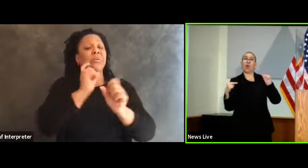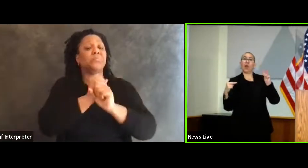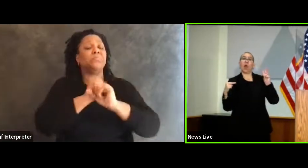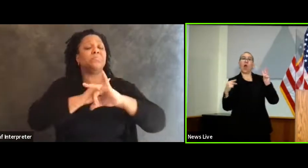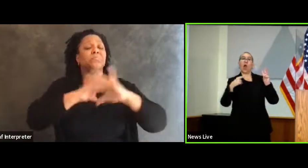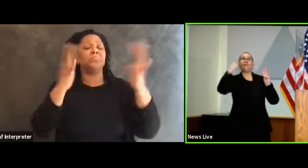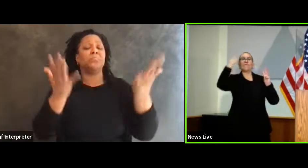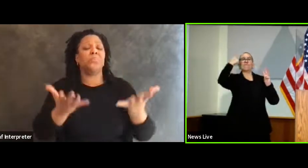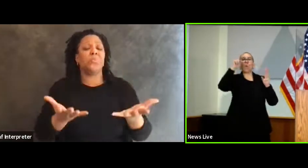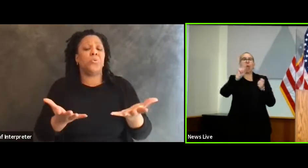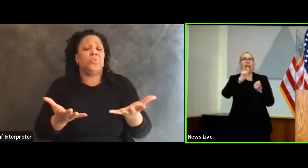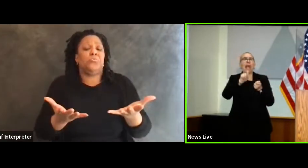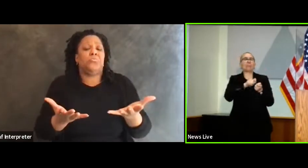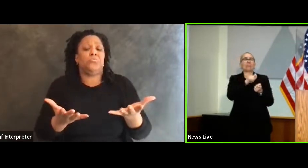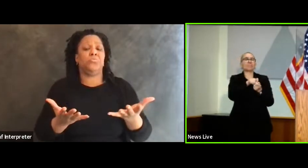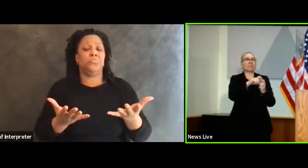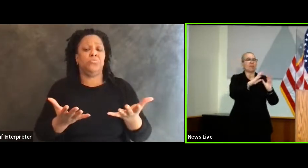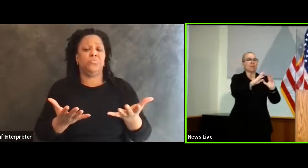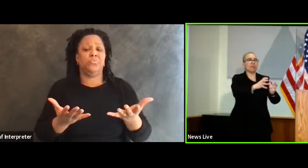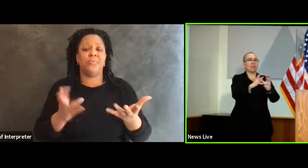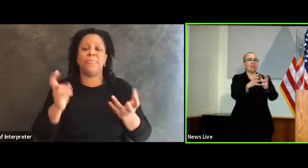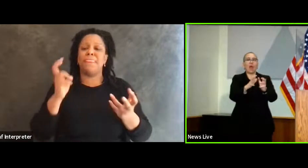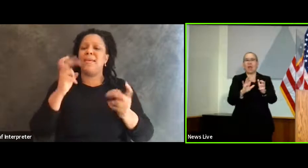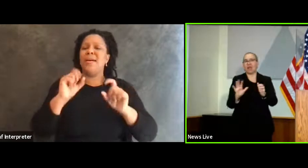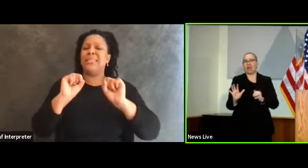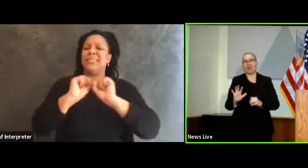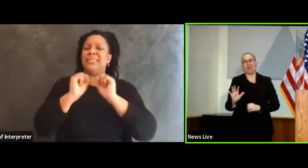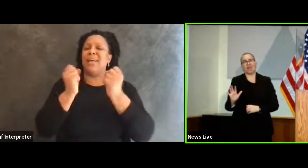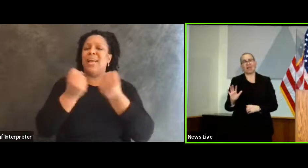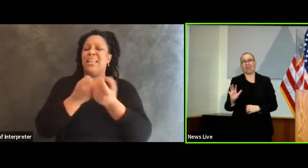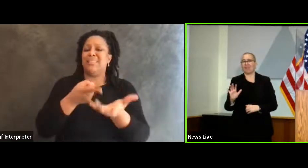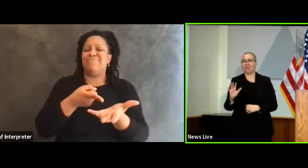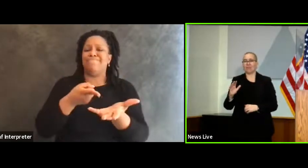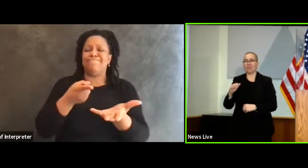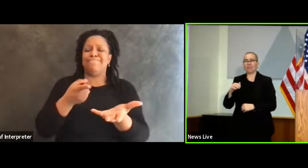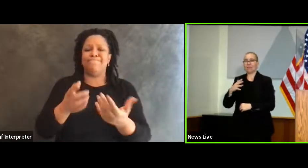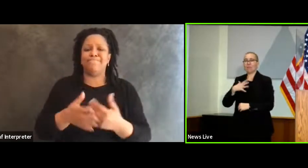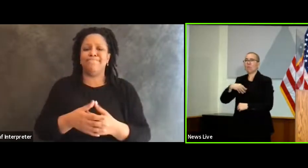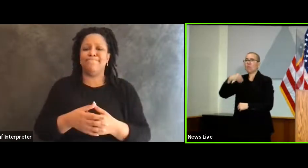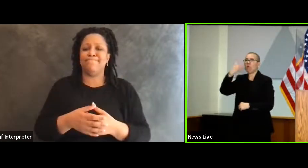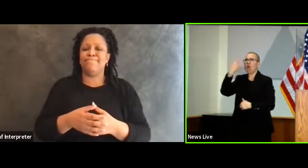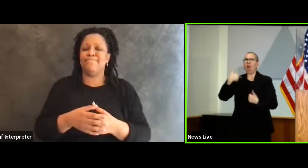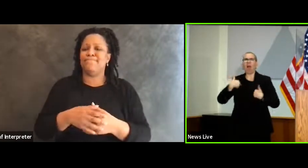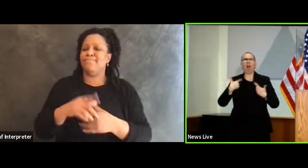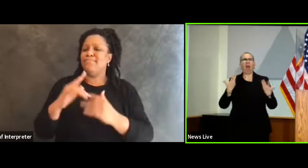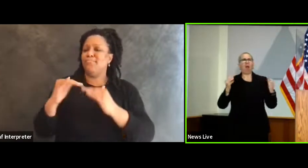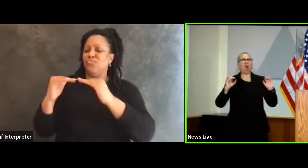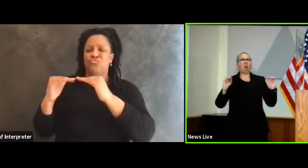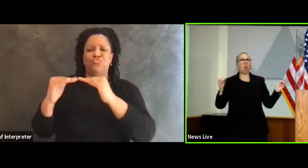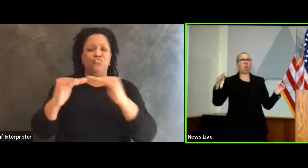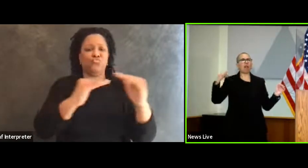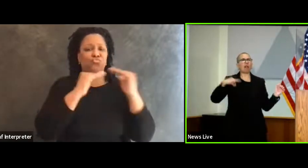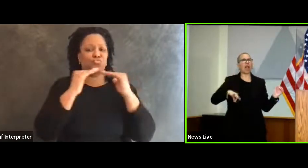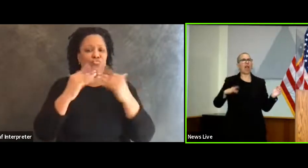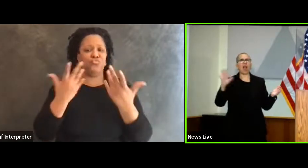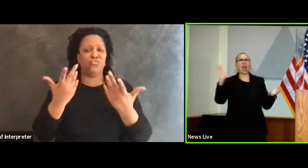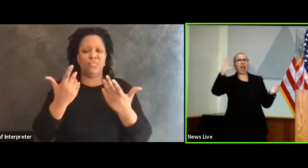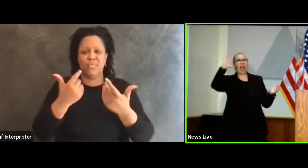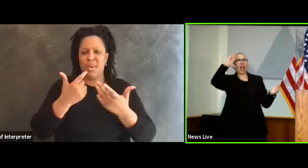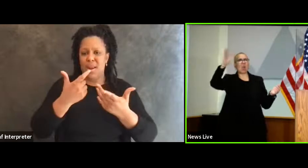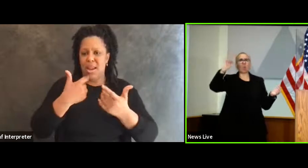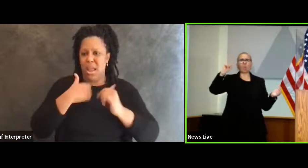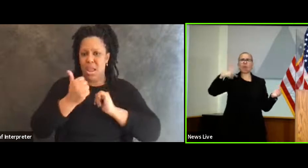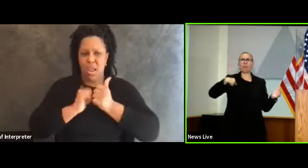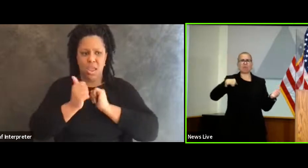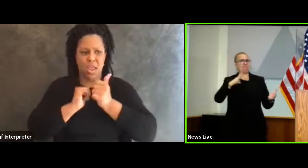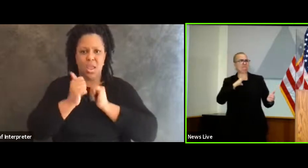be, a zero-sum game. And I just got to make sure I get to the front before everyone else.